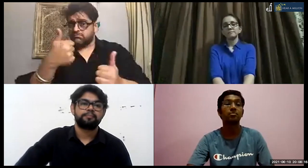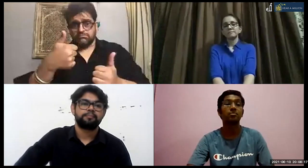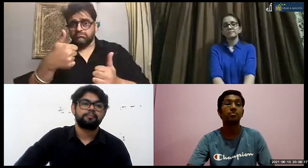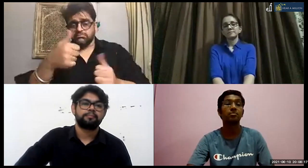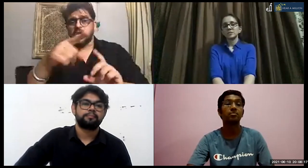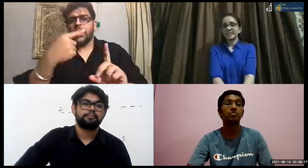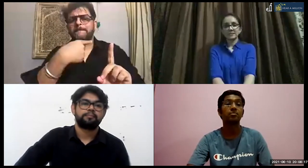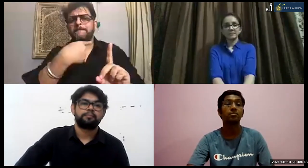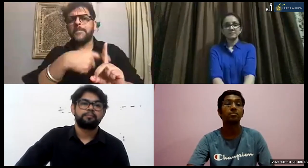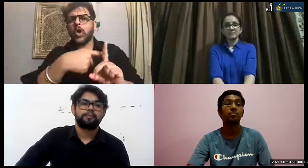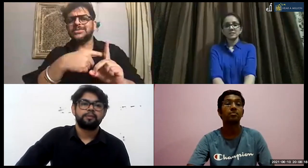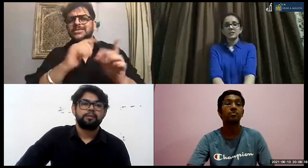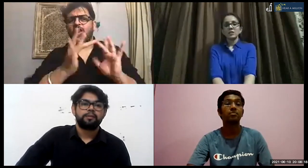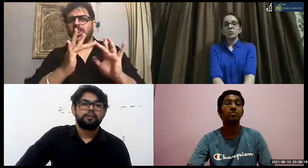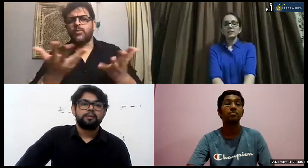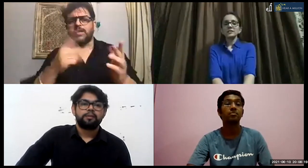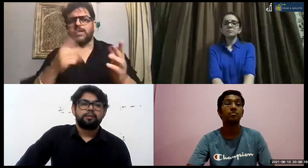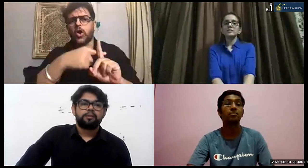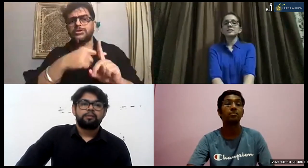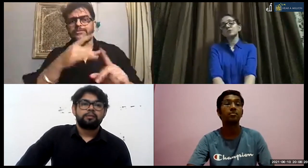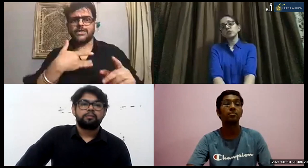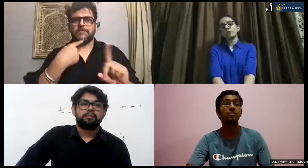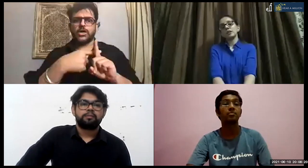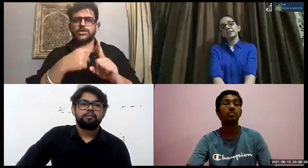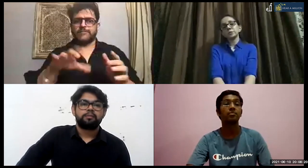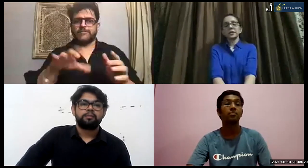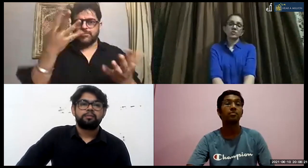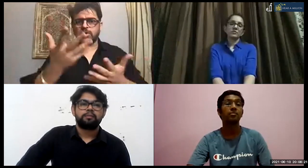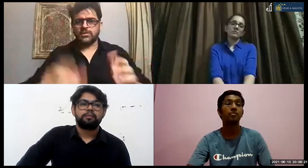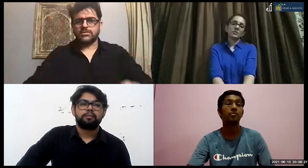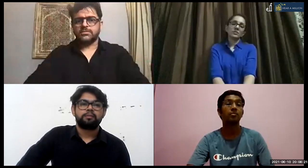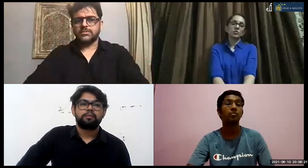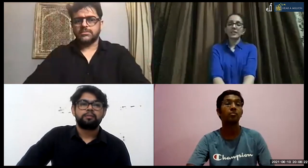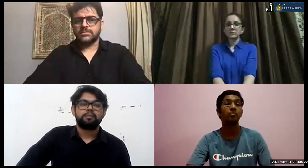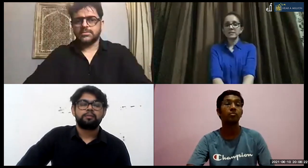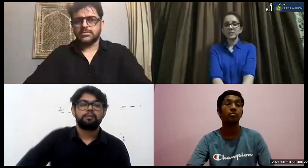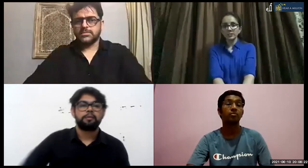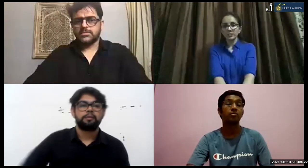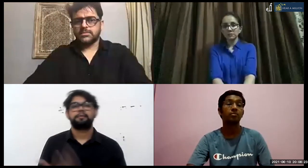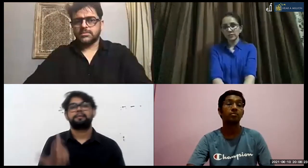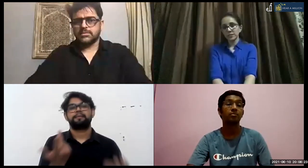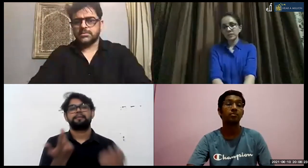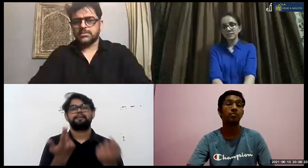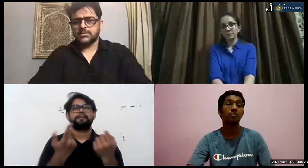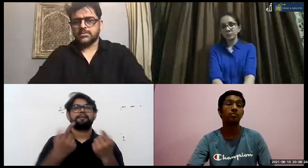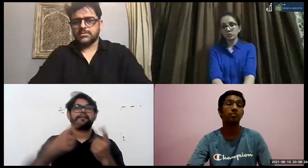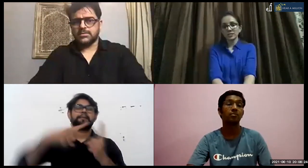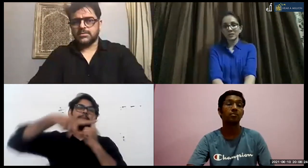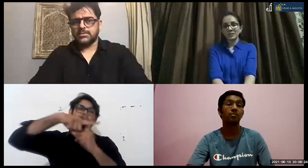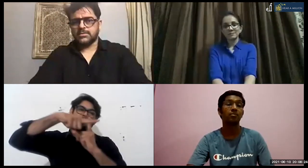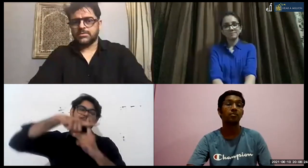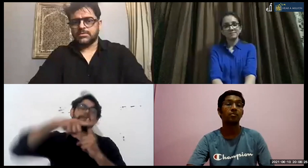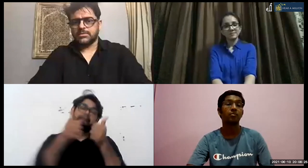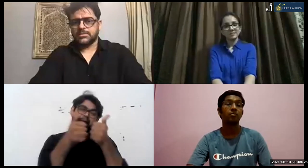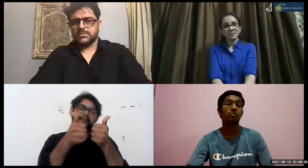Okay, great. What are the positives of online education? You express the cons, if you could express some pros as